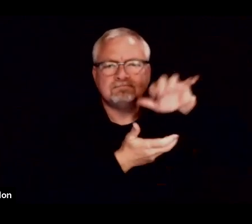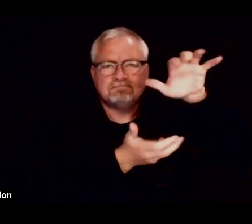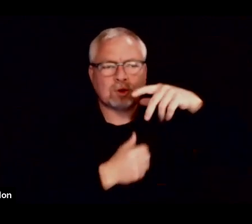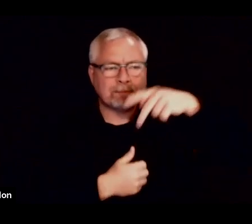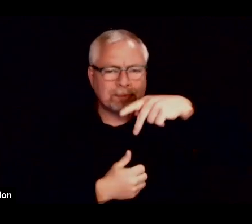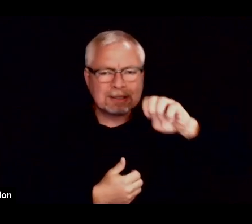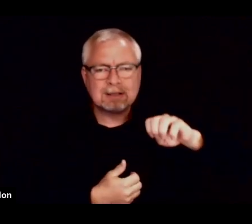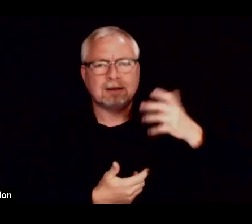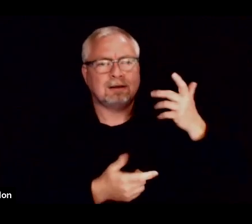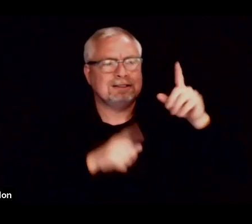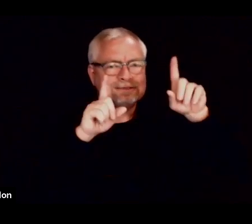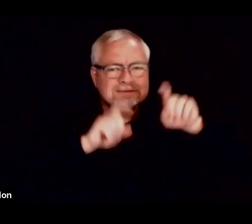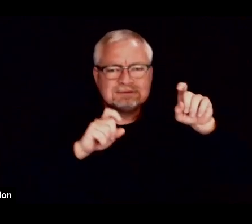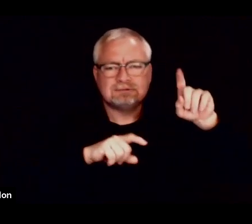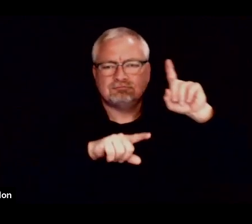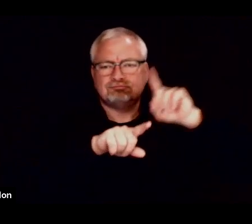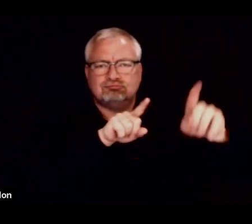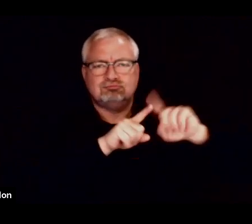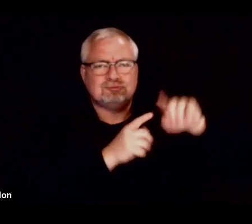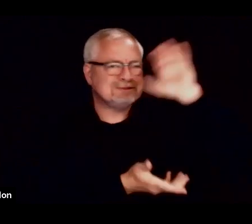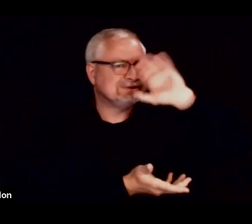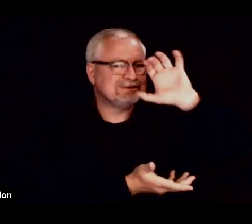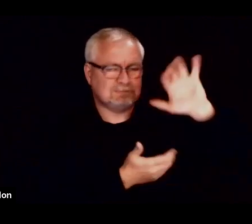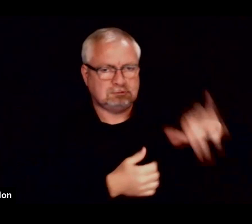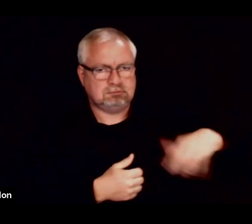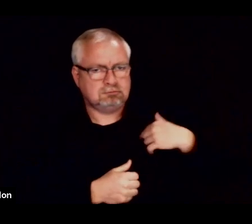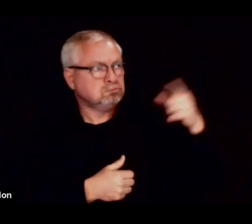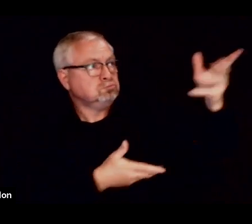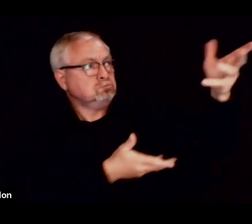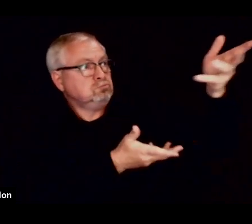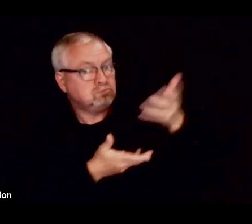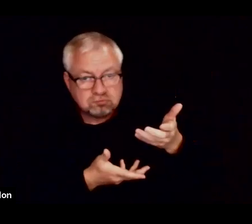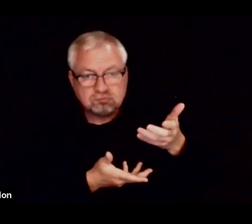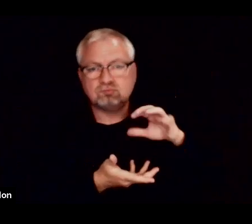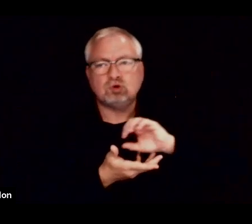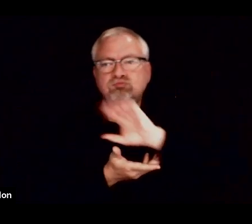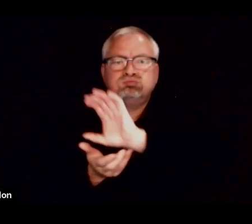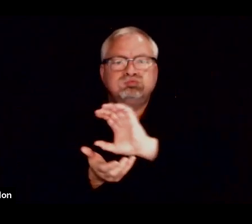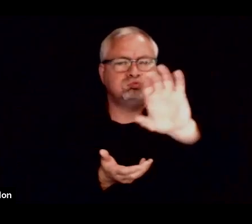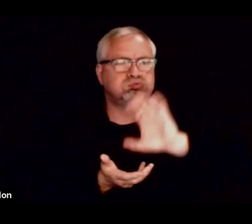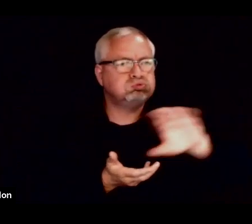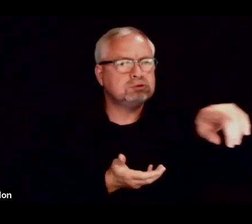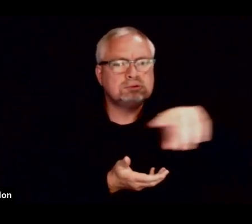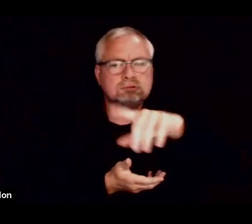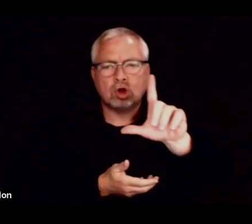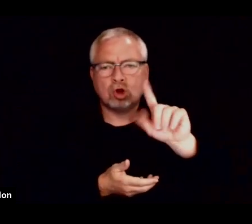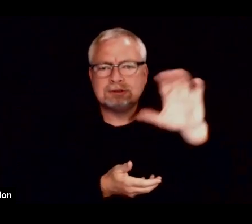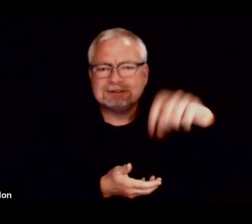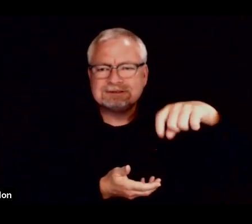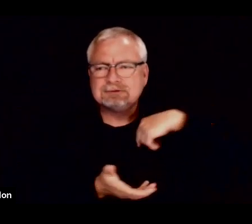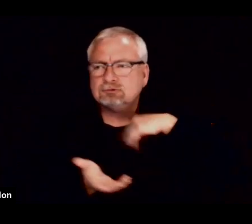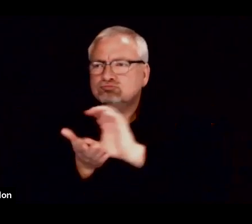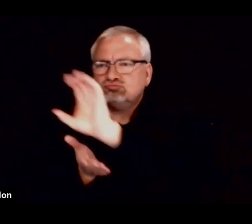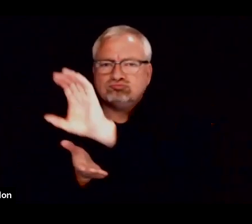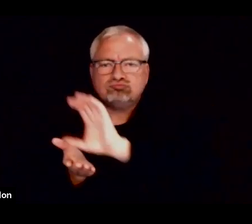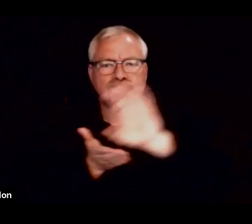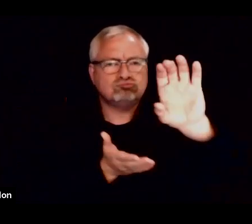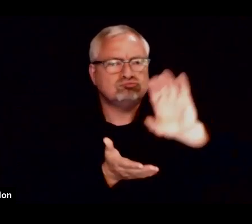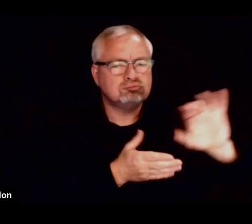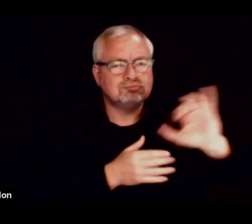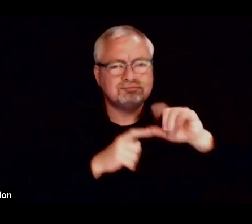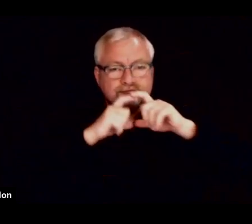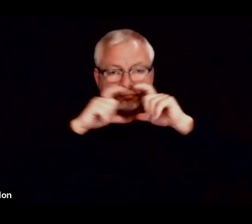the long-term care facilities where they are very much needed. This would be gloves, cloth masks, N95 masks,